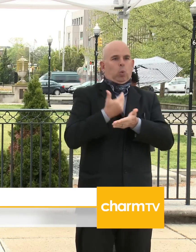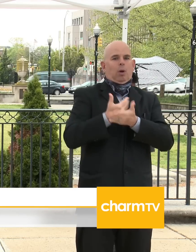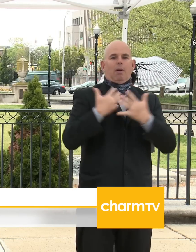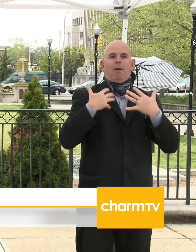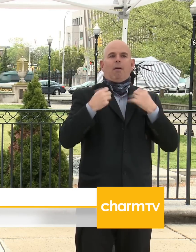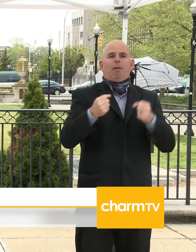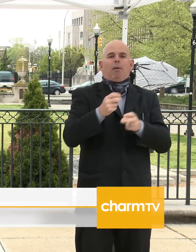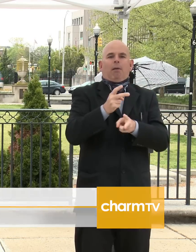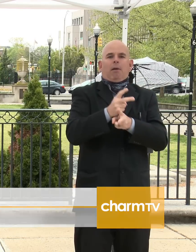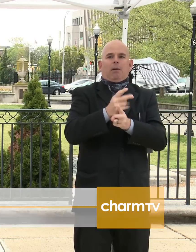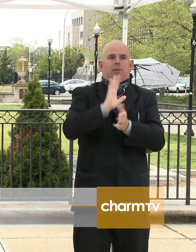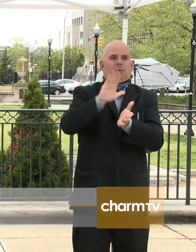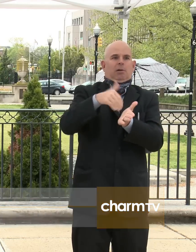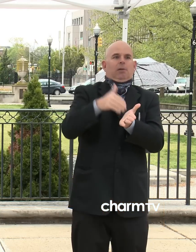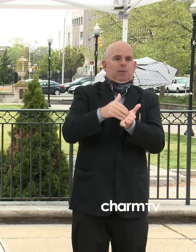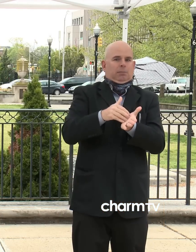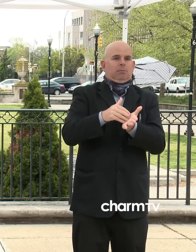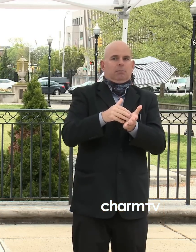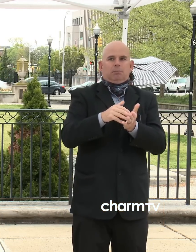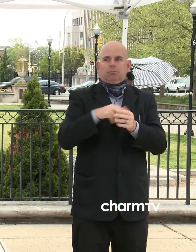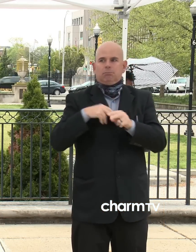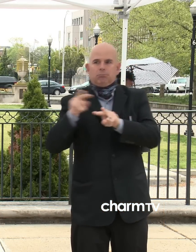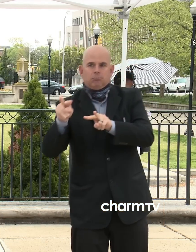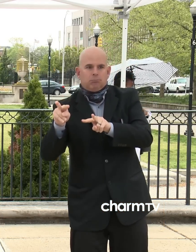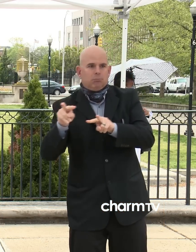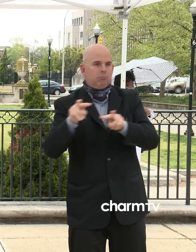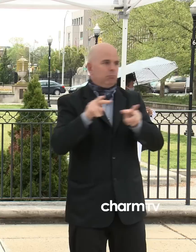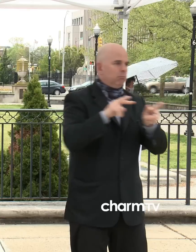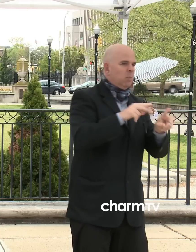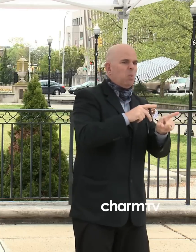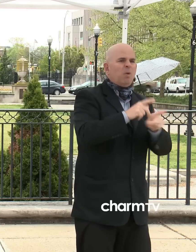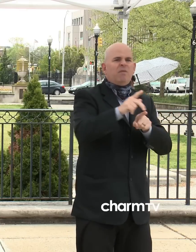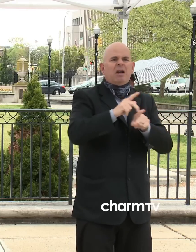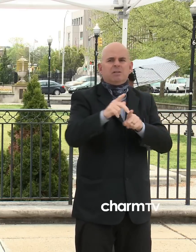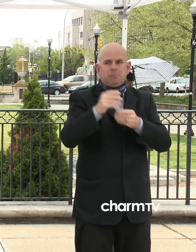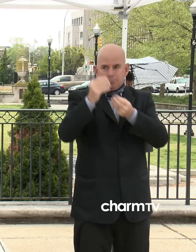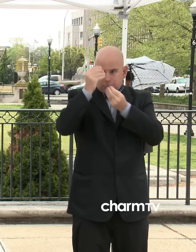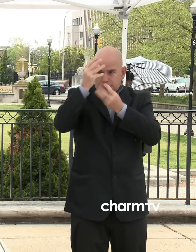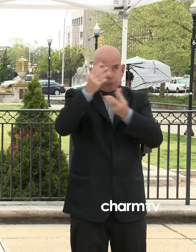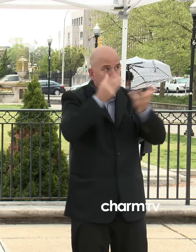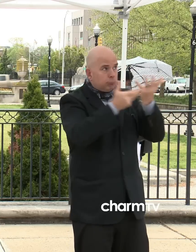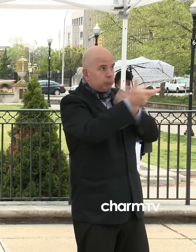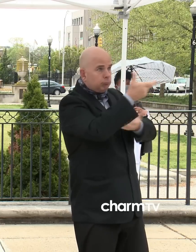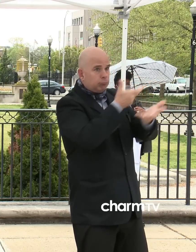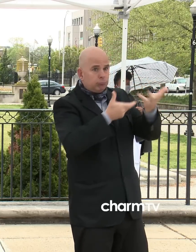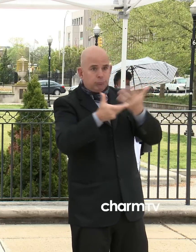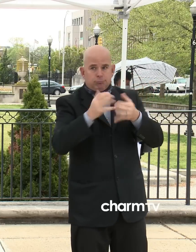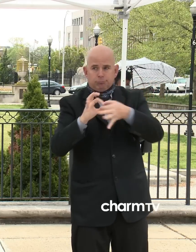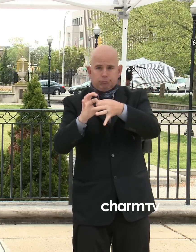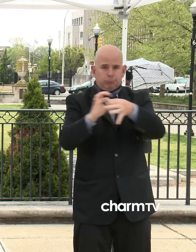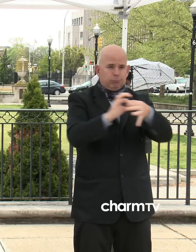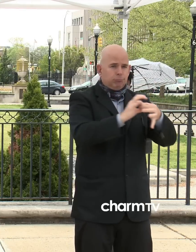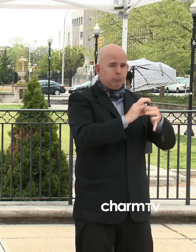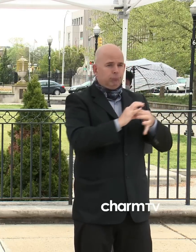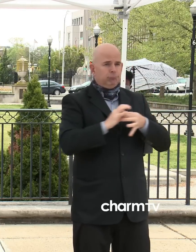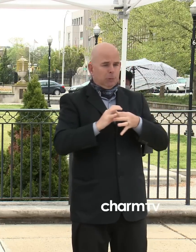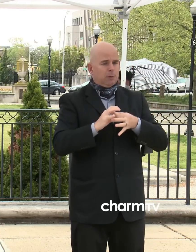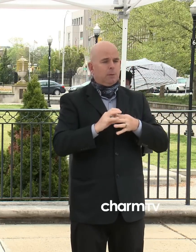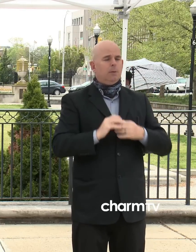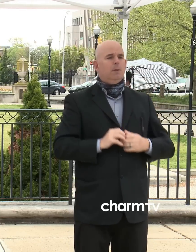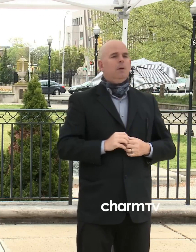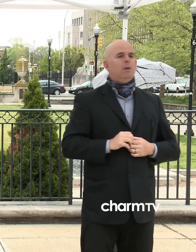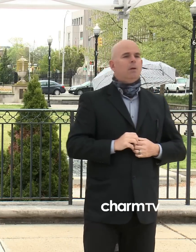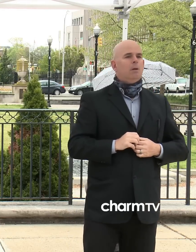to provide residents with the most up-to-date and accurate information. We have also launched a dashboard to provide residents